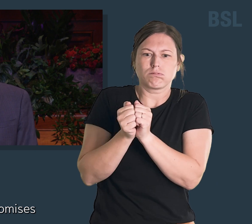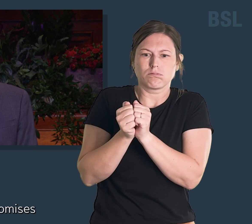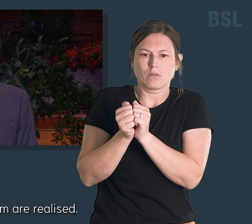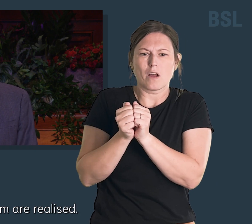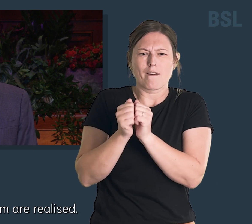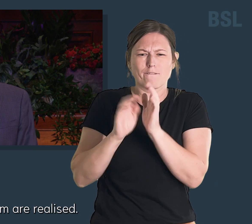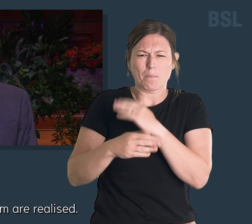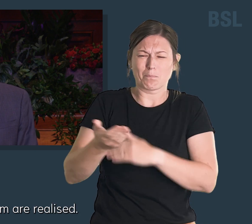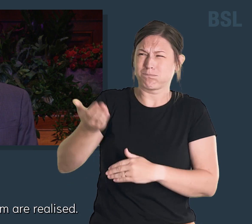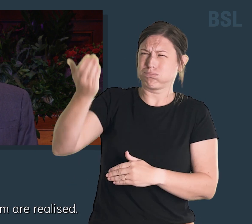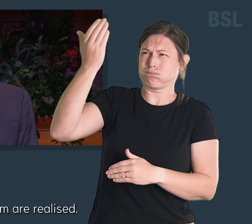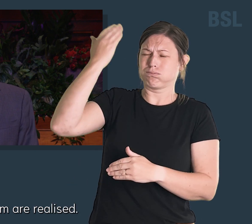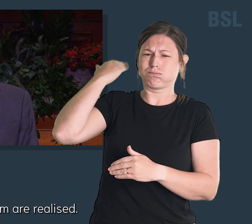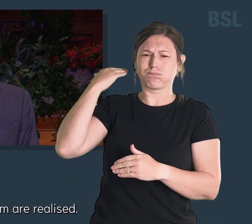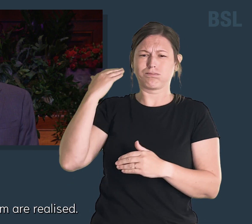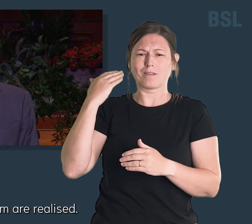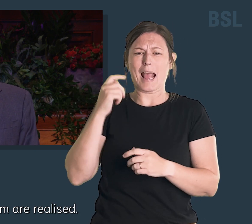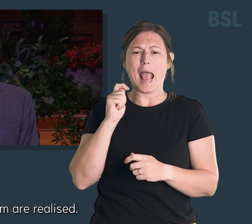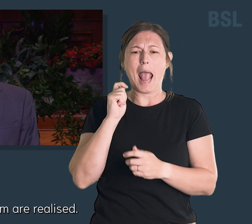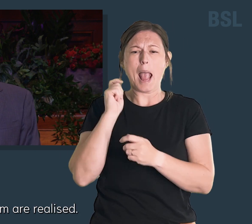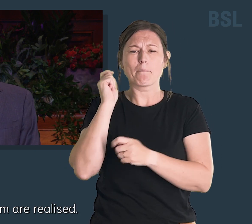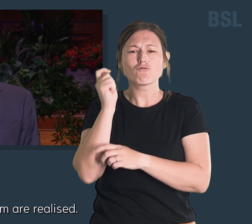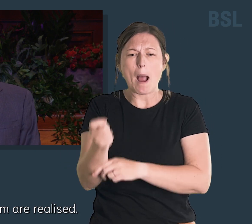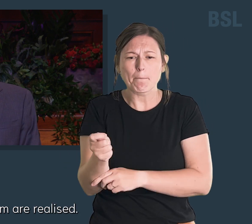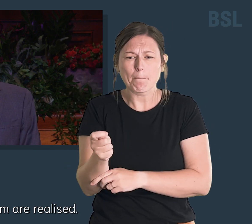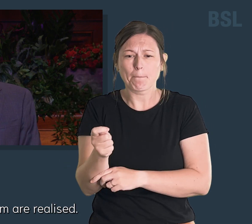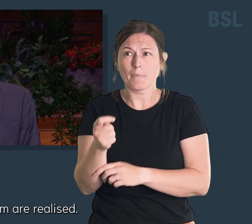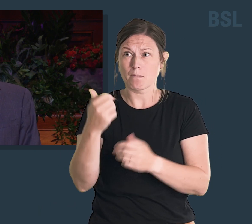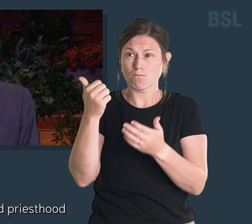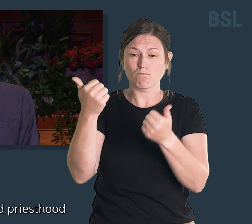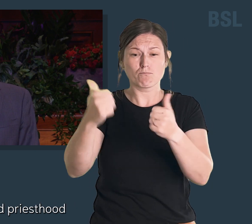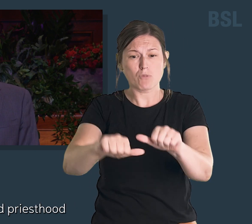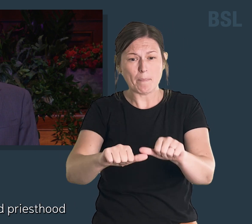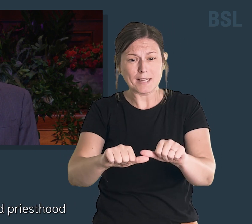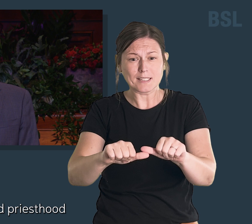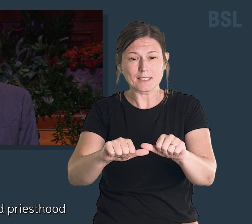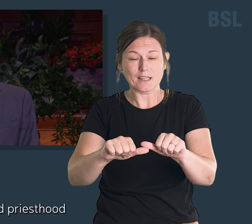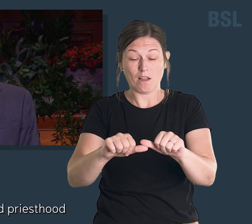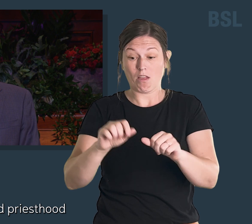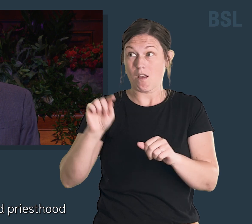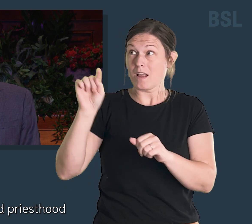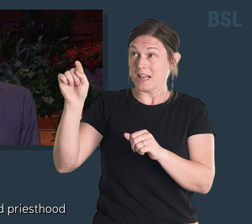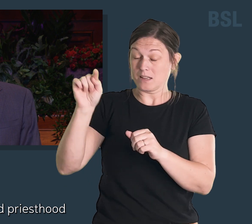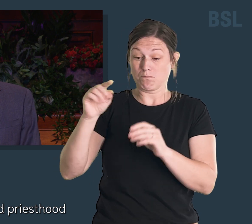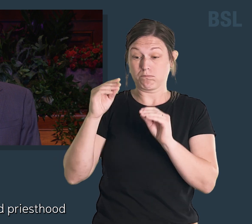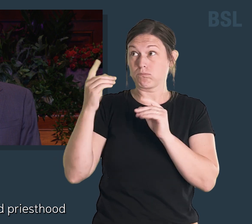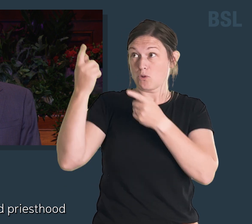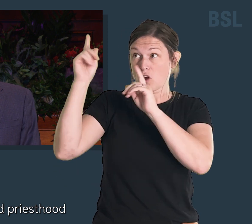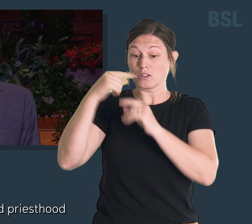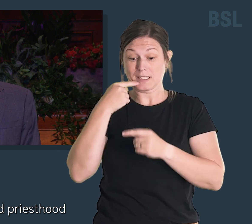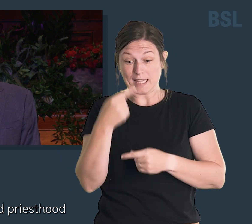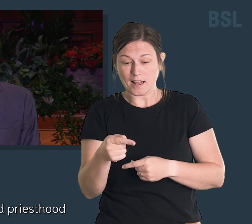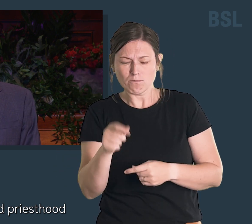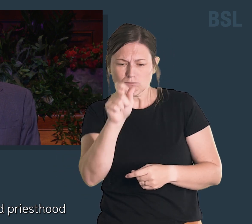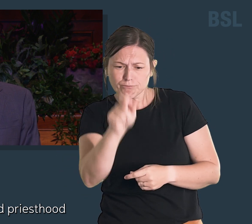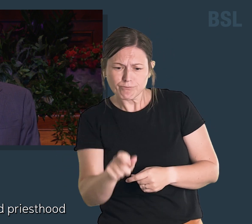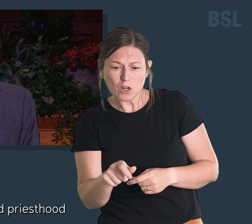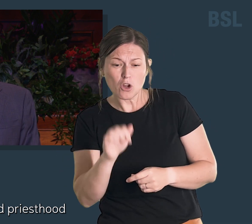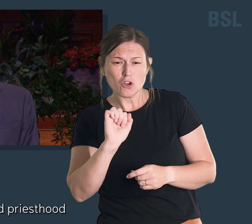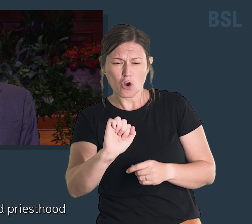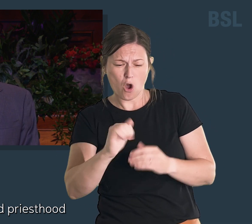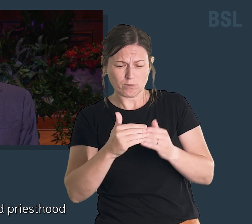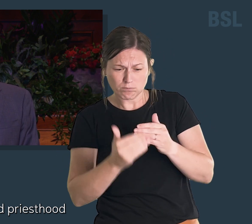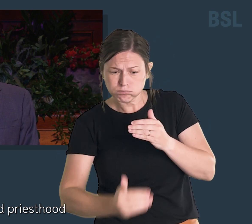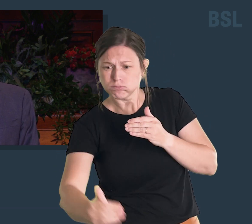promises given to Adam or Abraham are realized. The Lord told Abraham that through his seed and